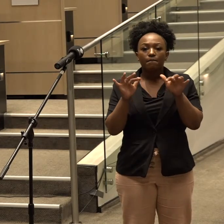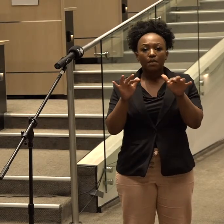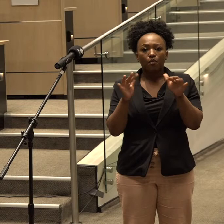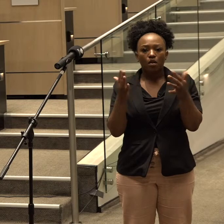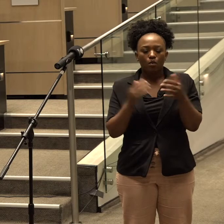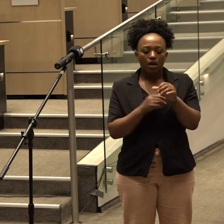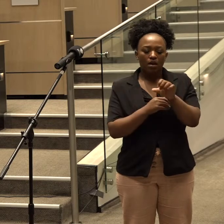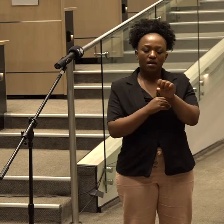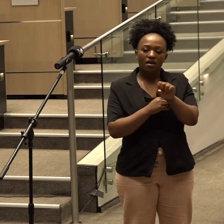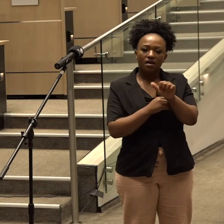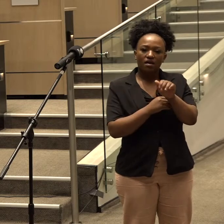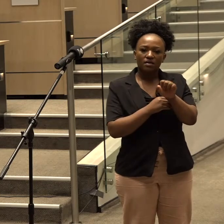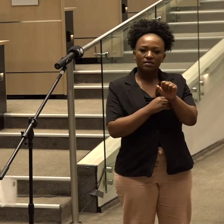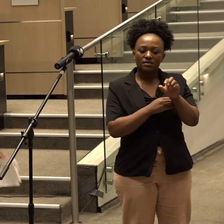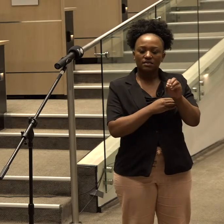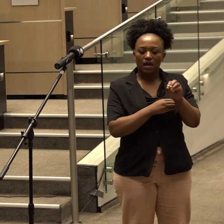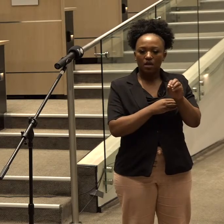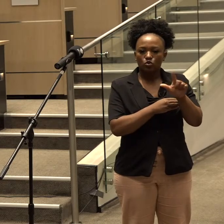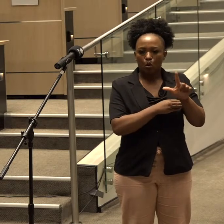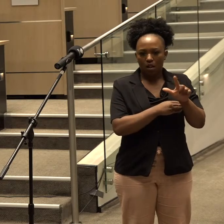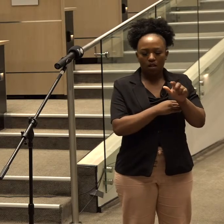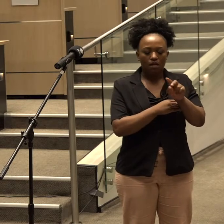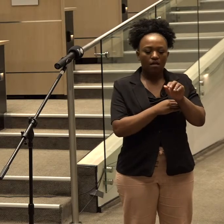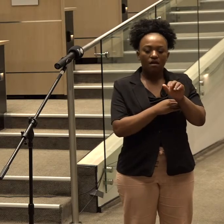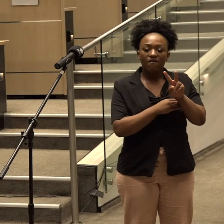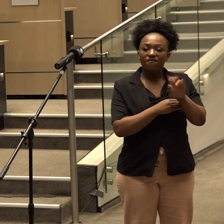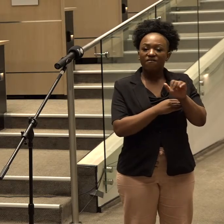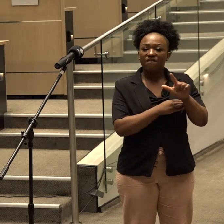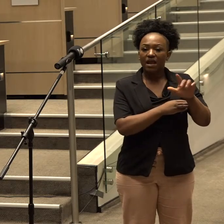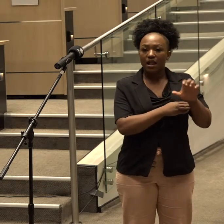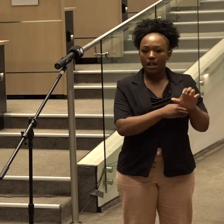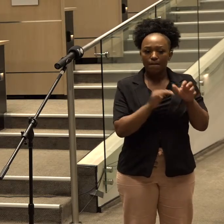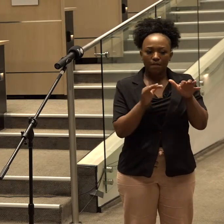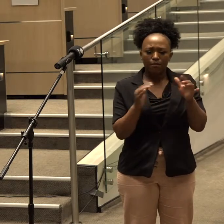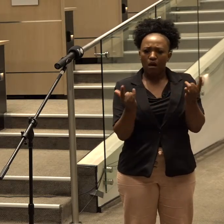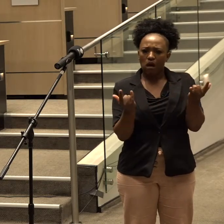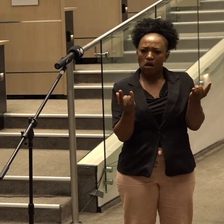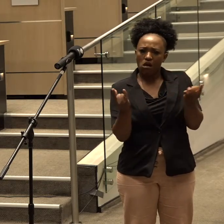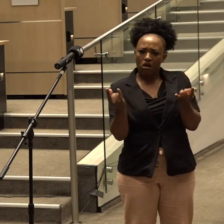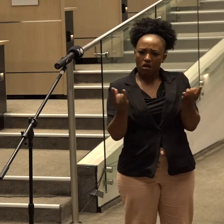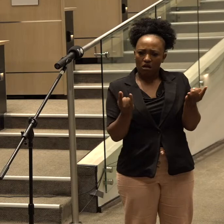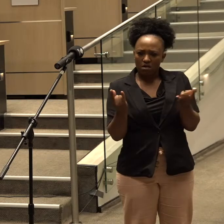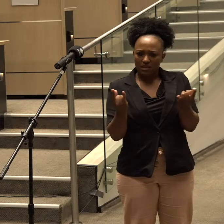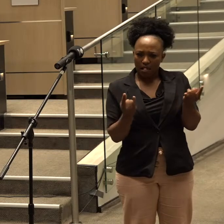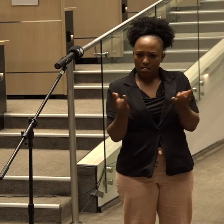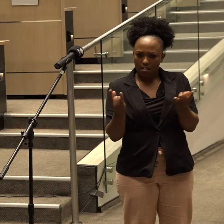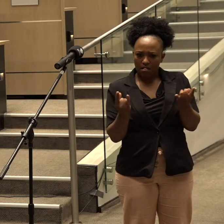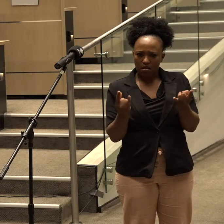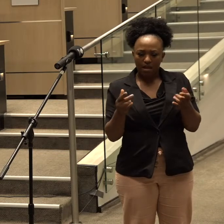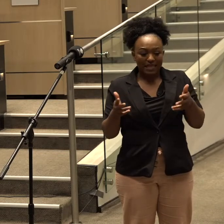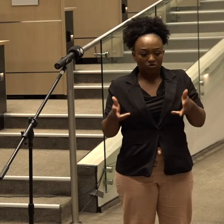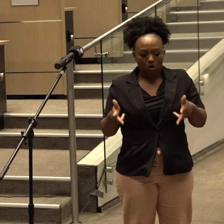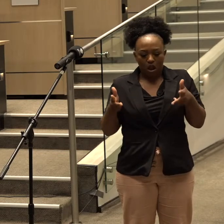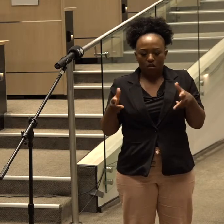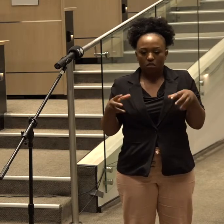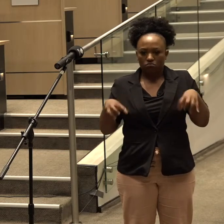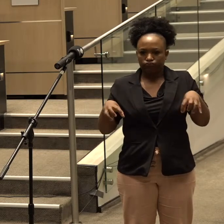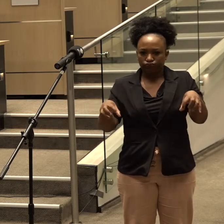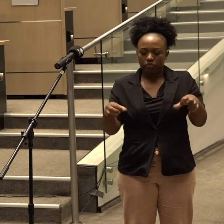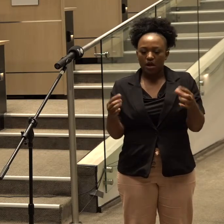sasolburg in sasolville there are people there are vendors around the station